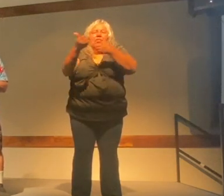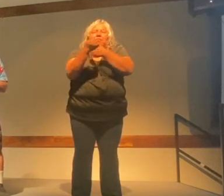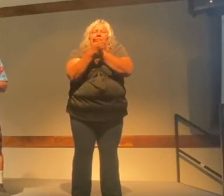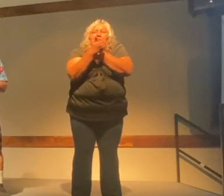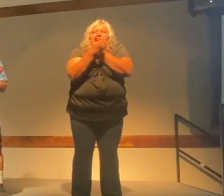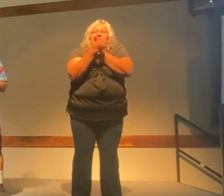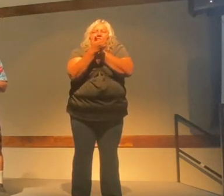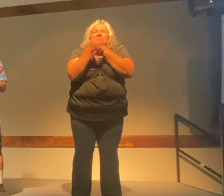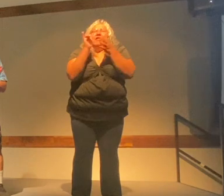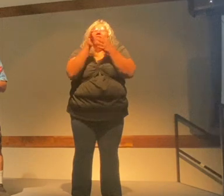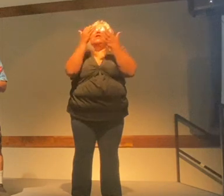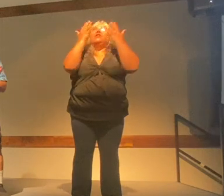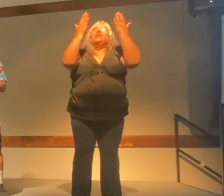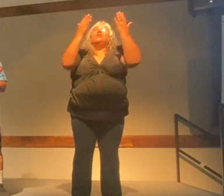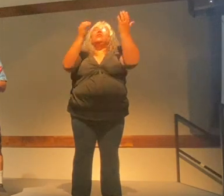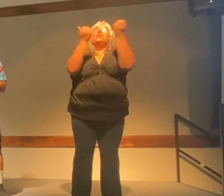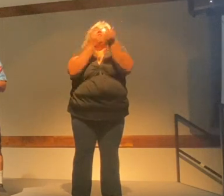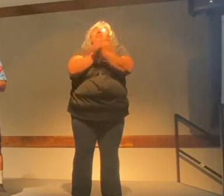you love them.